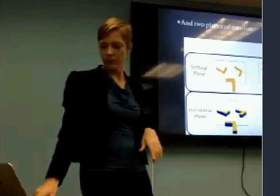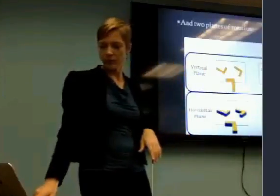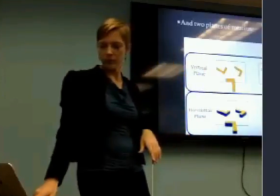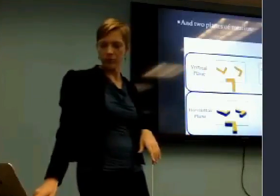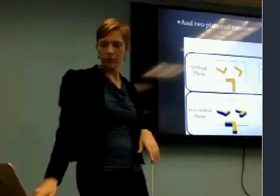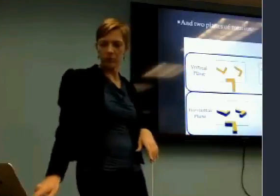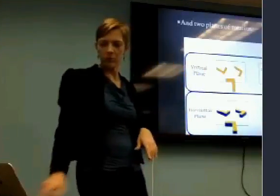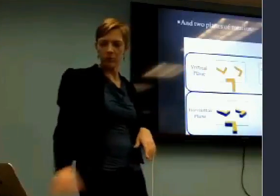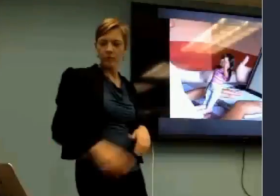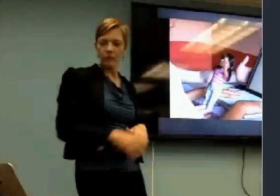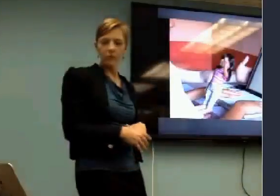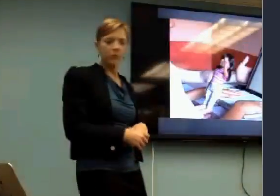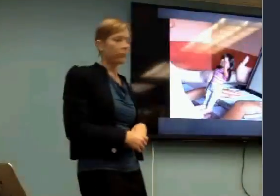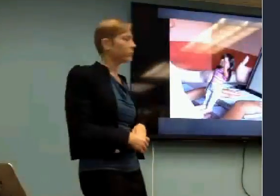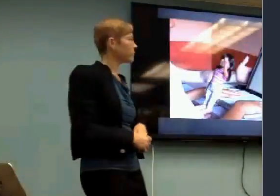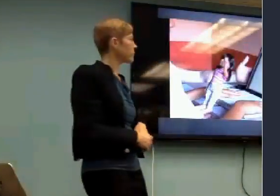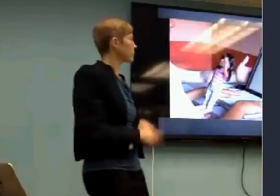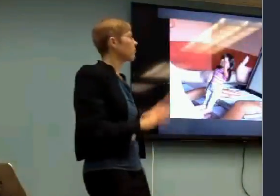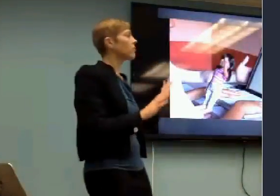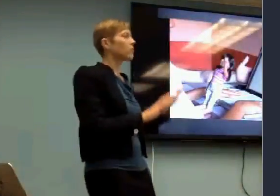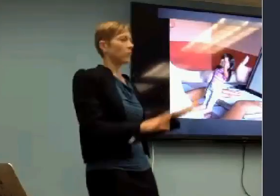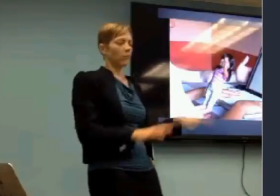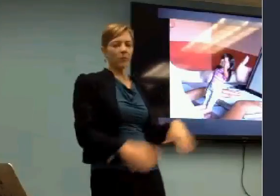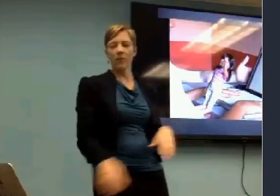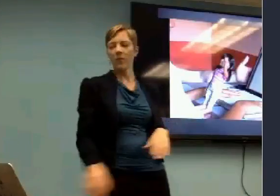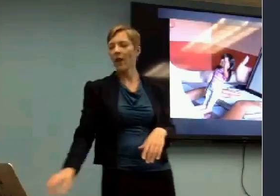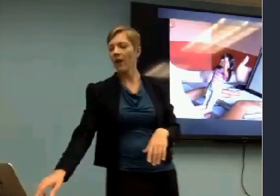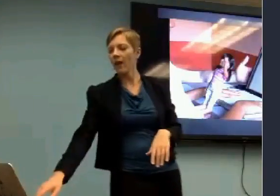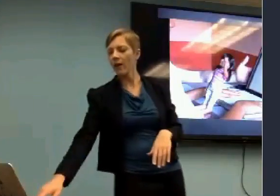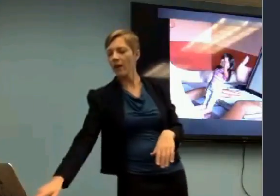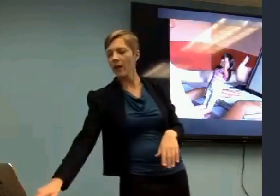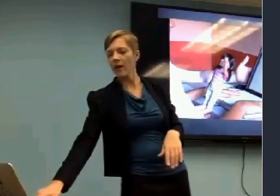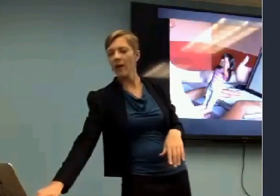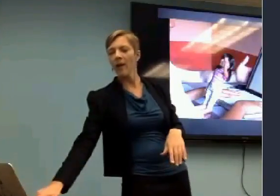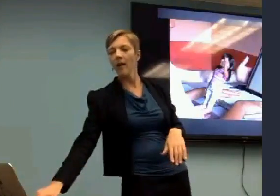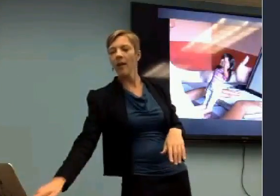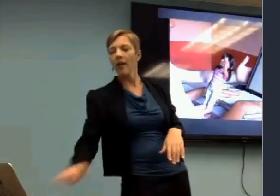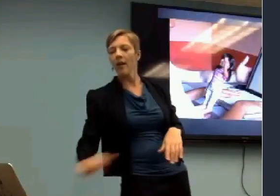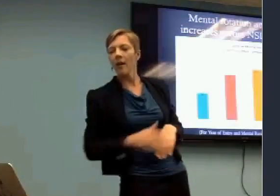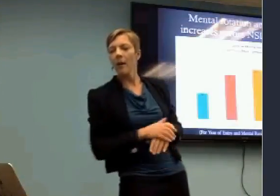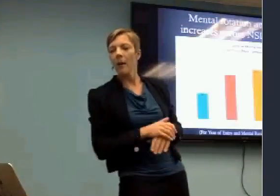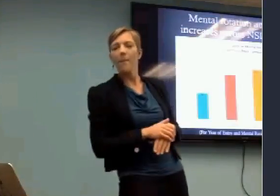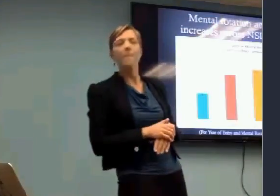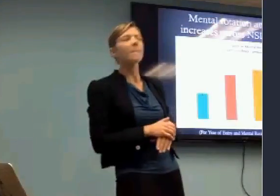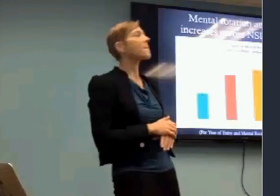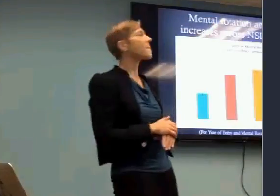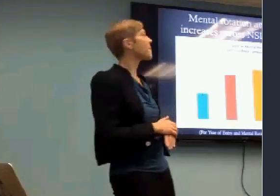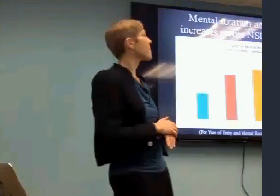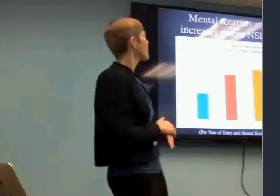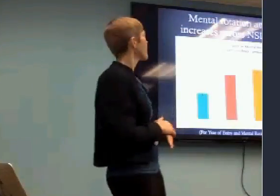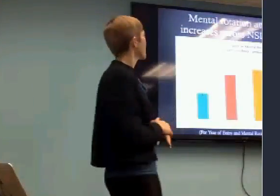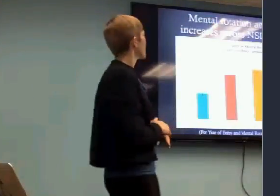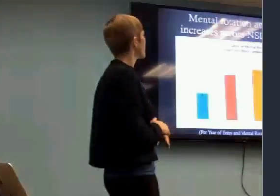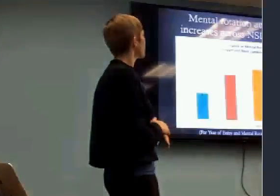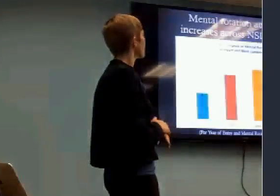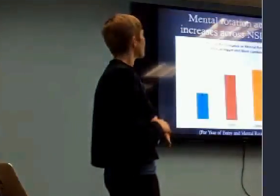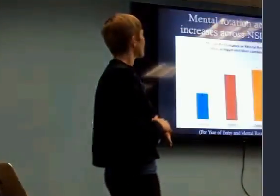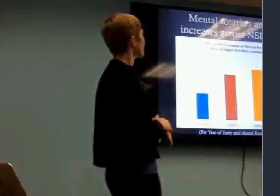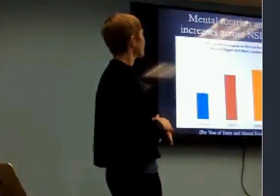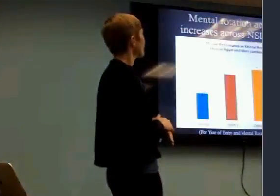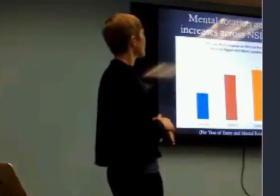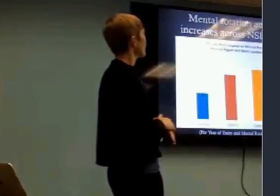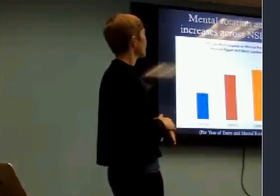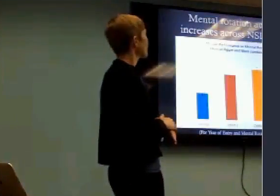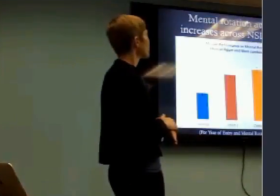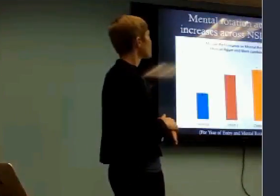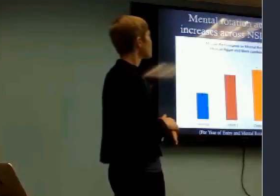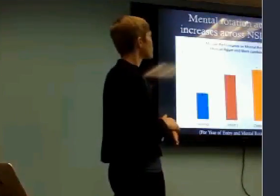I give them pictures of both vertical planes and horizontal planes and how objects move on